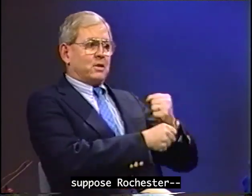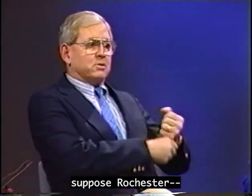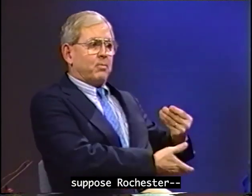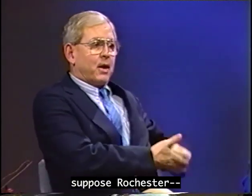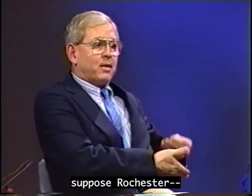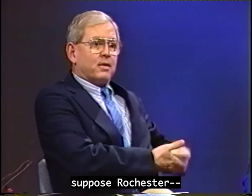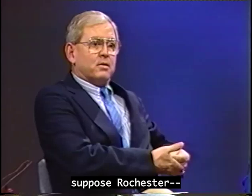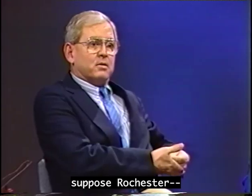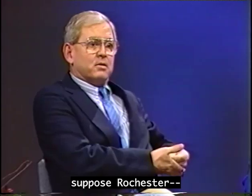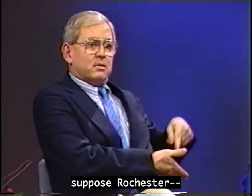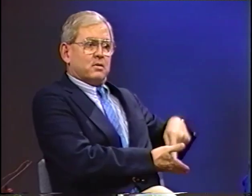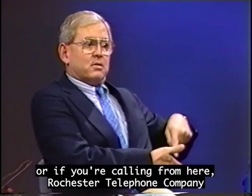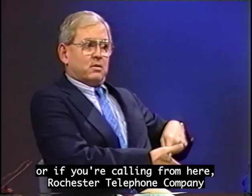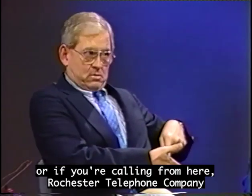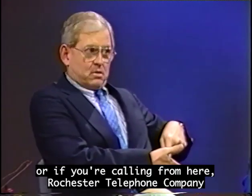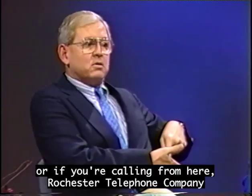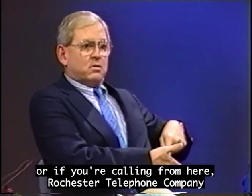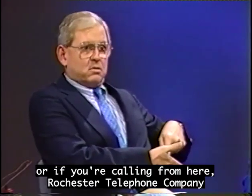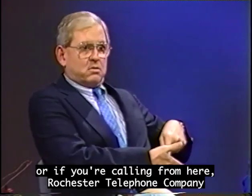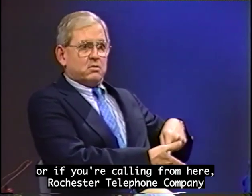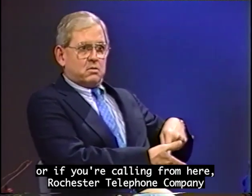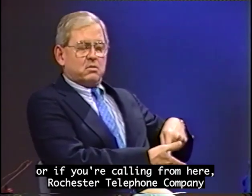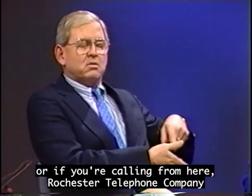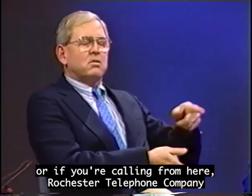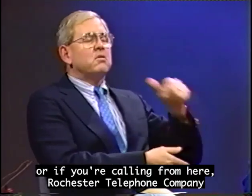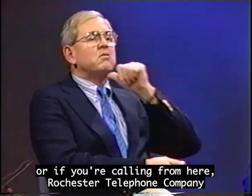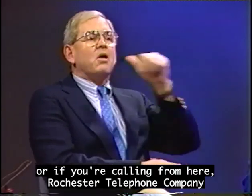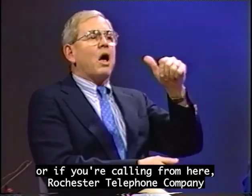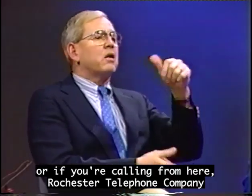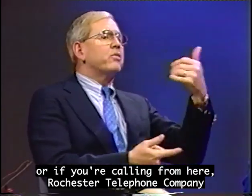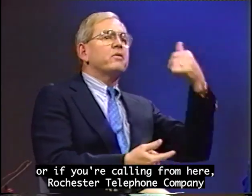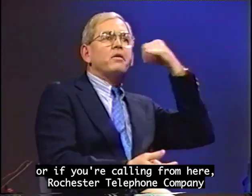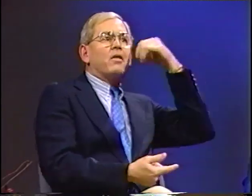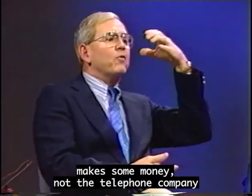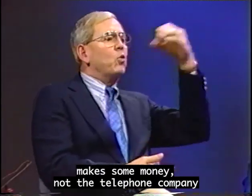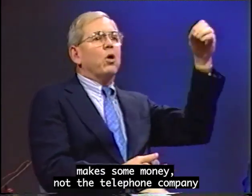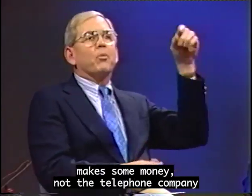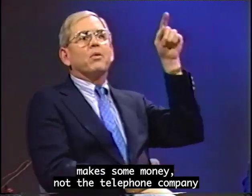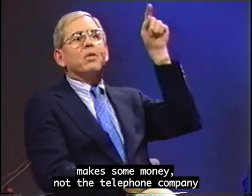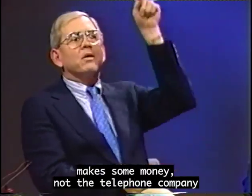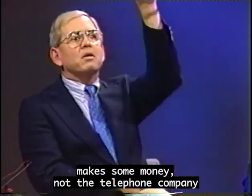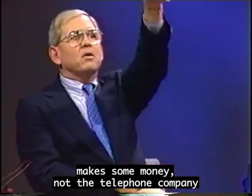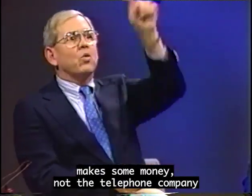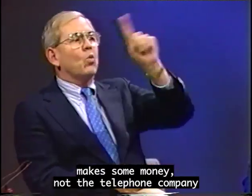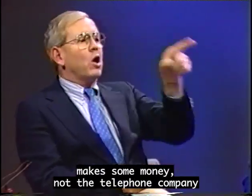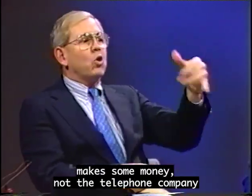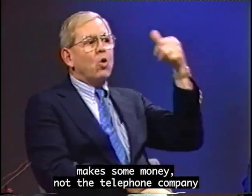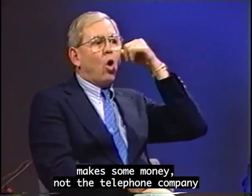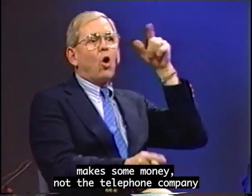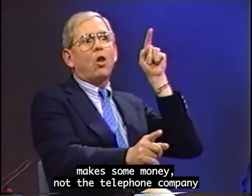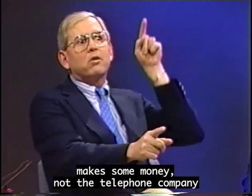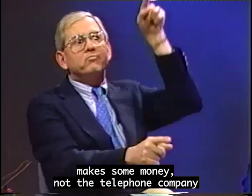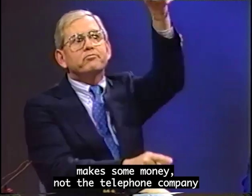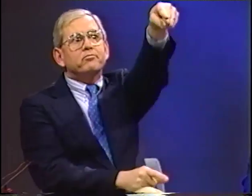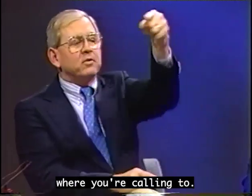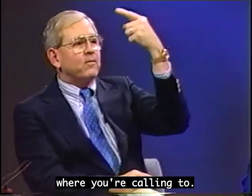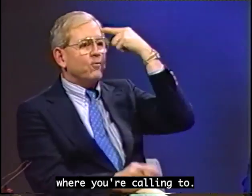suppose Rochester, or if you're calling from here, Rochester Telephone Company makes some money, not the telephone company where